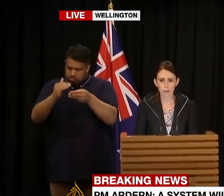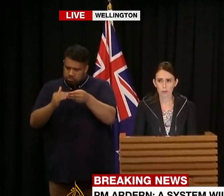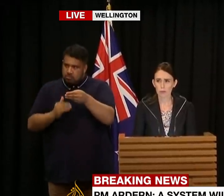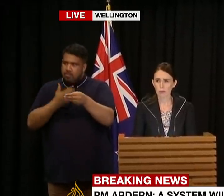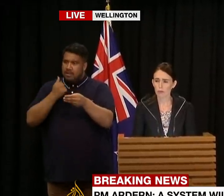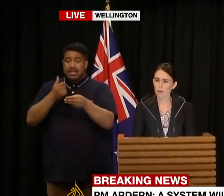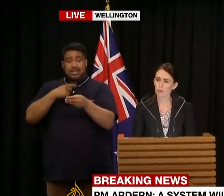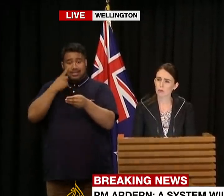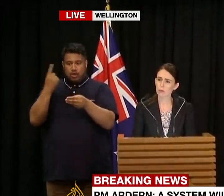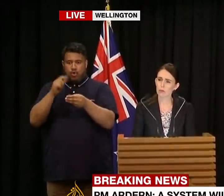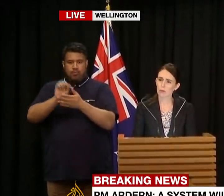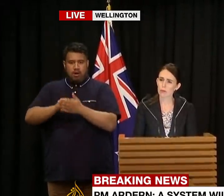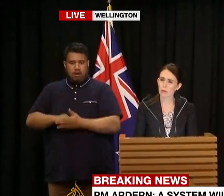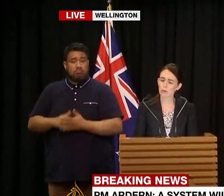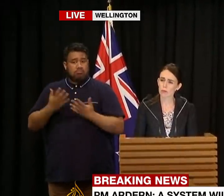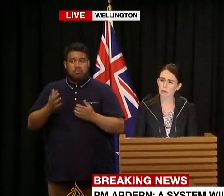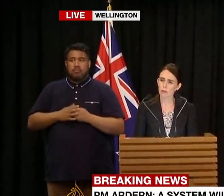weapons.